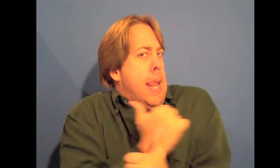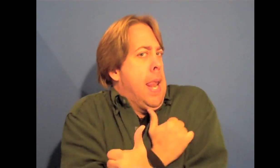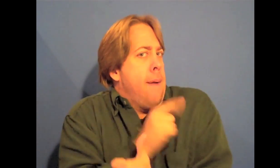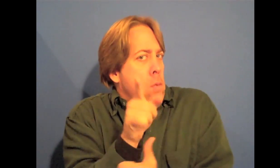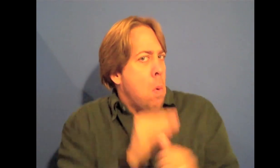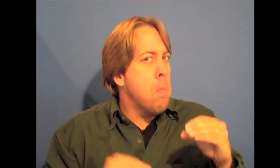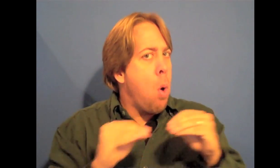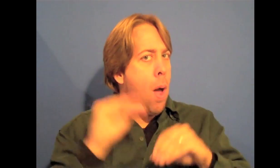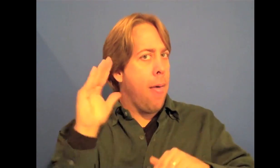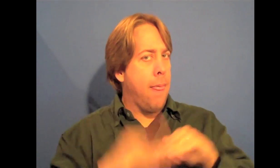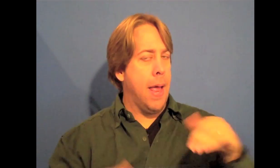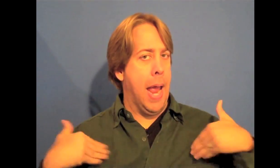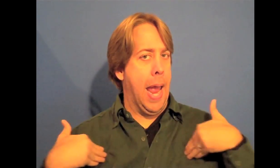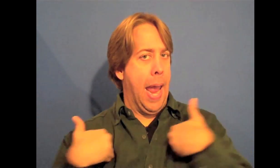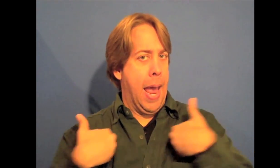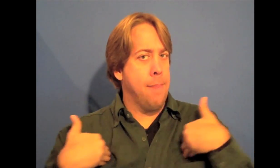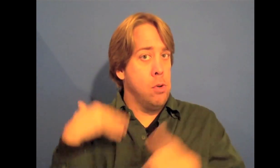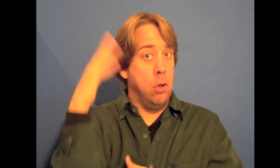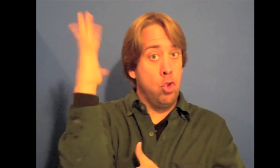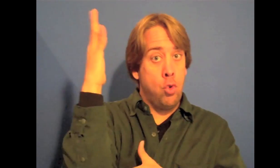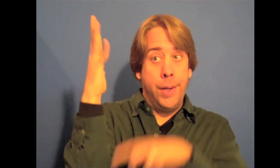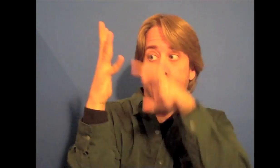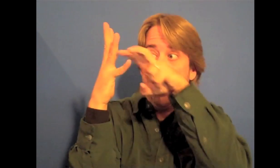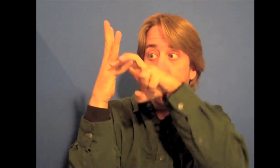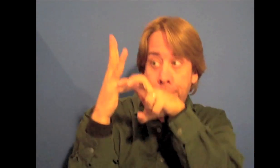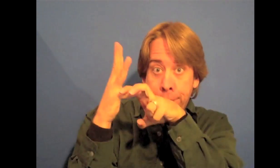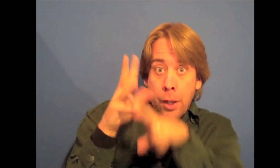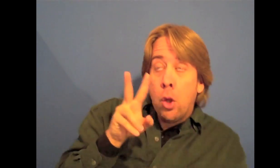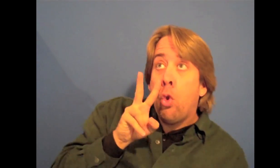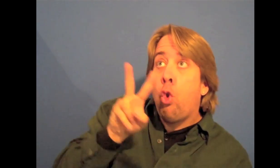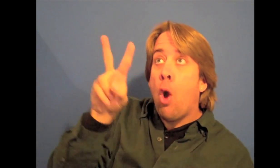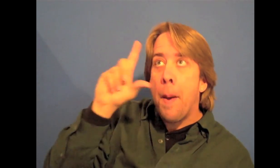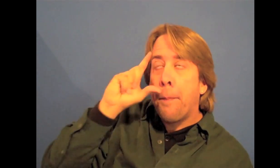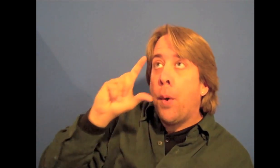More than the bush baby loves the moon.